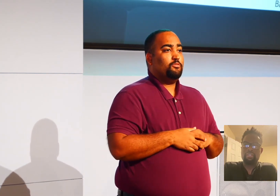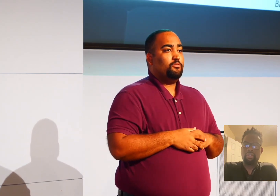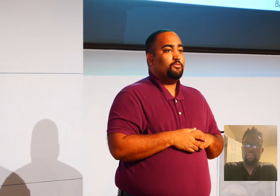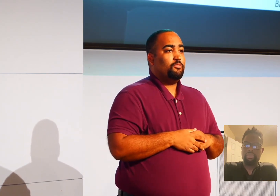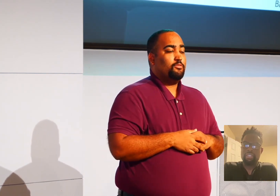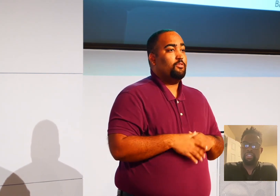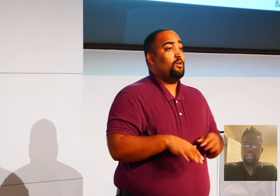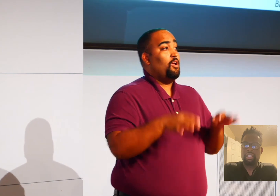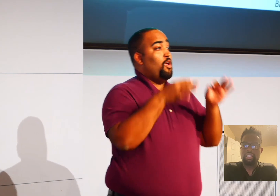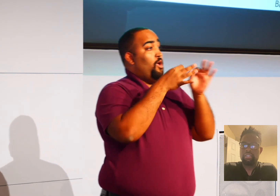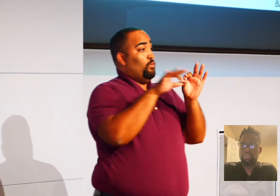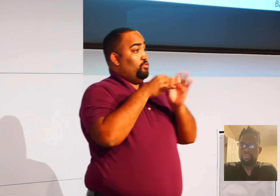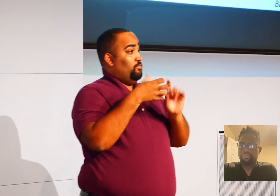their positionality.